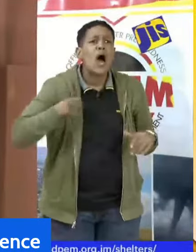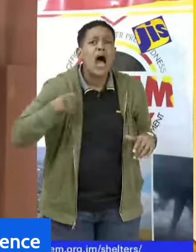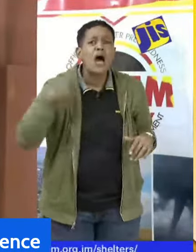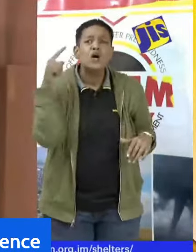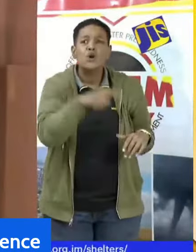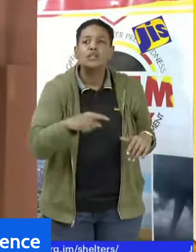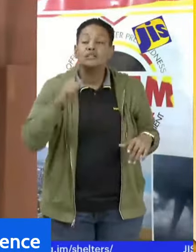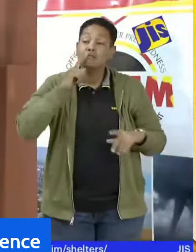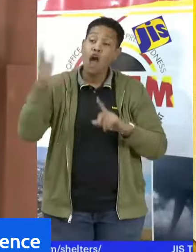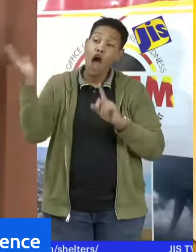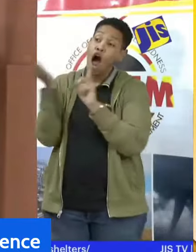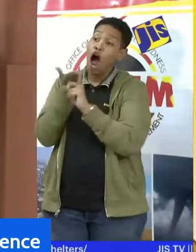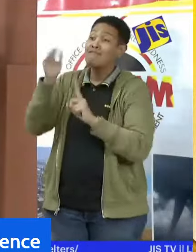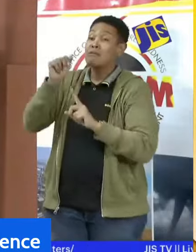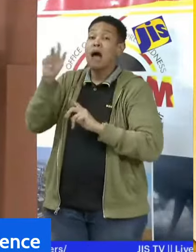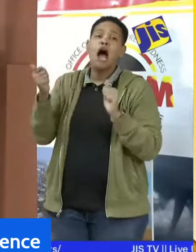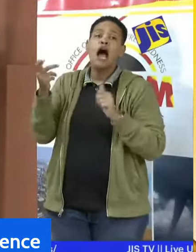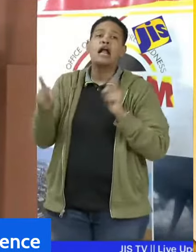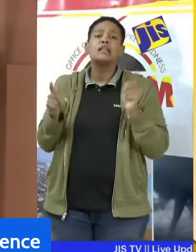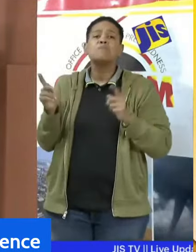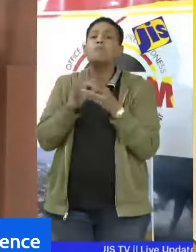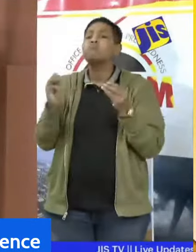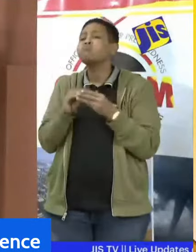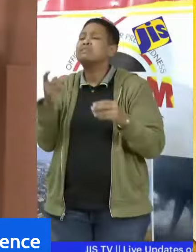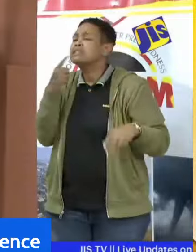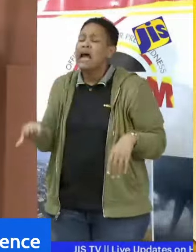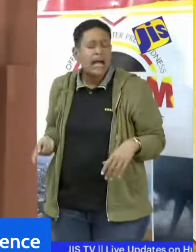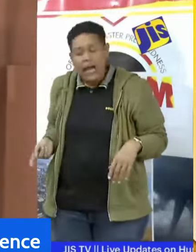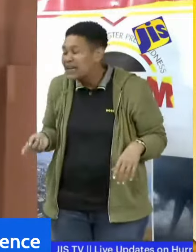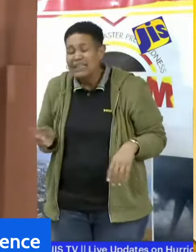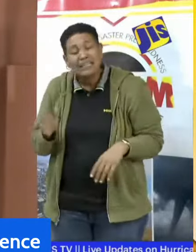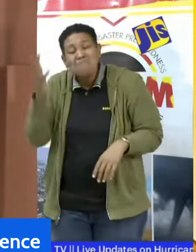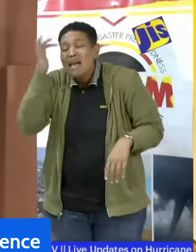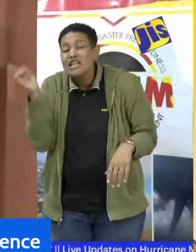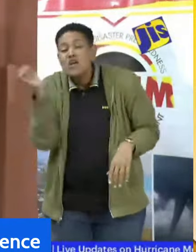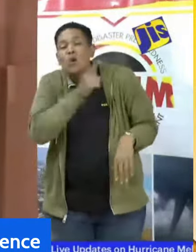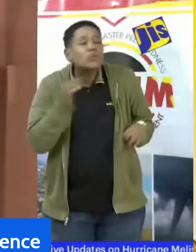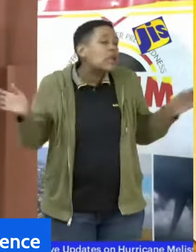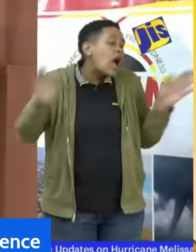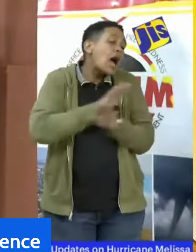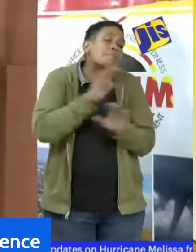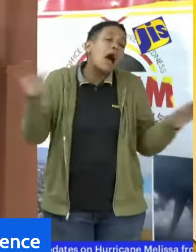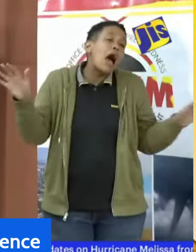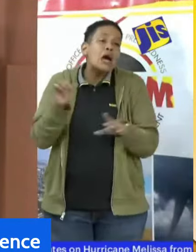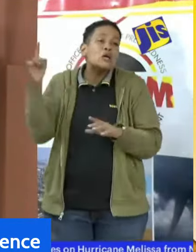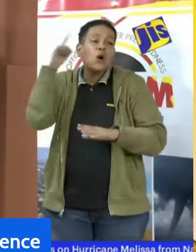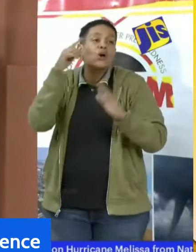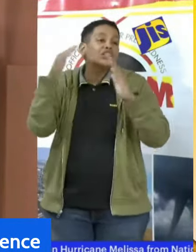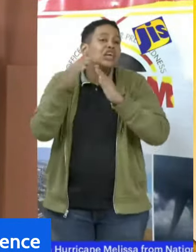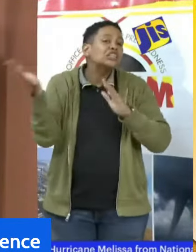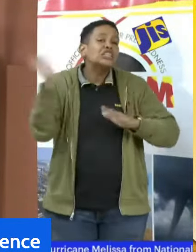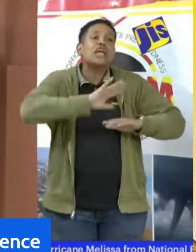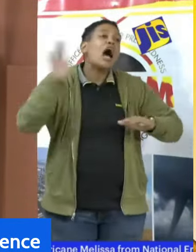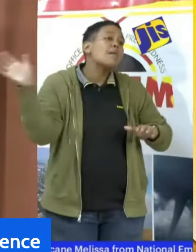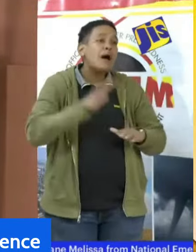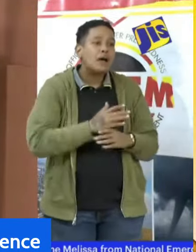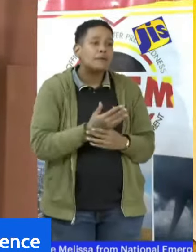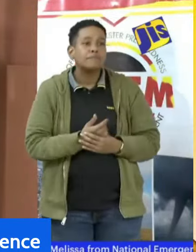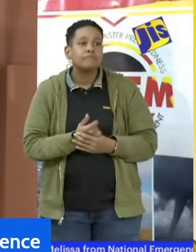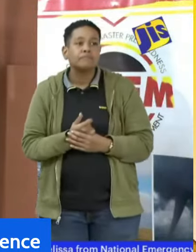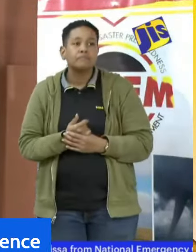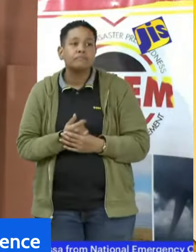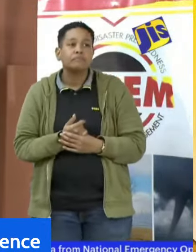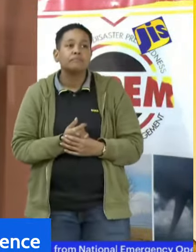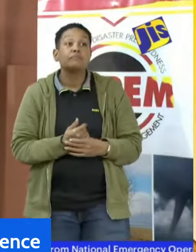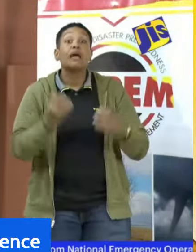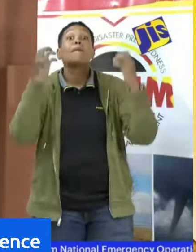being convinced by others that it makes no sense that they go to the shelters.